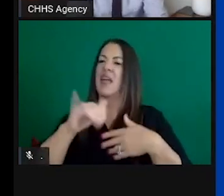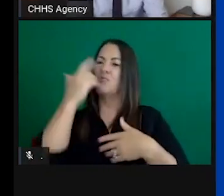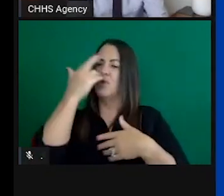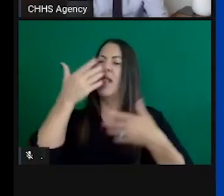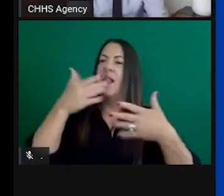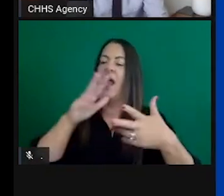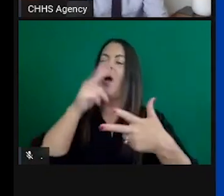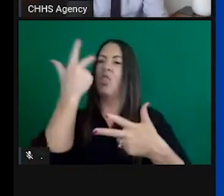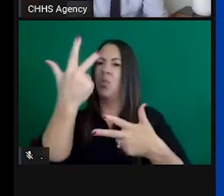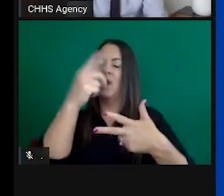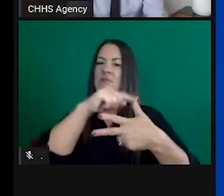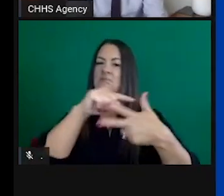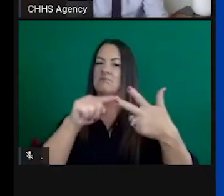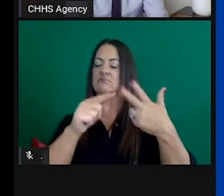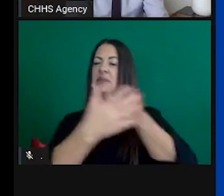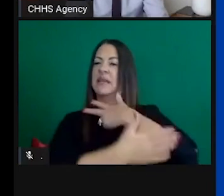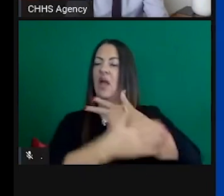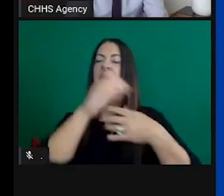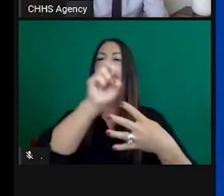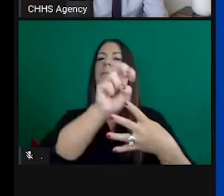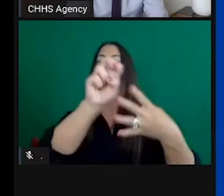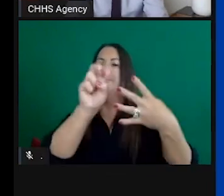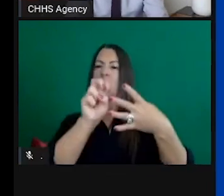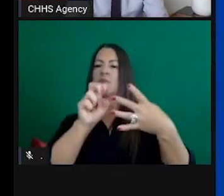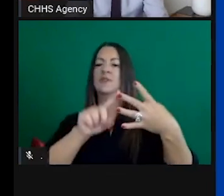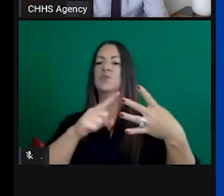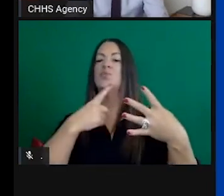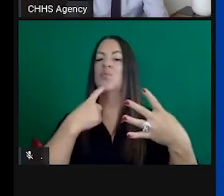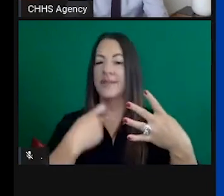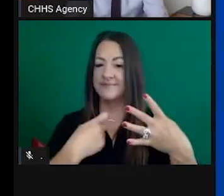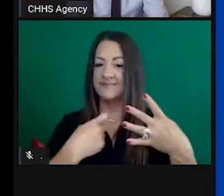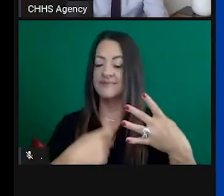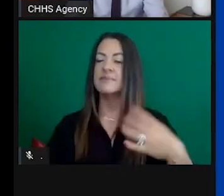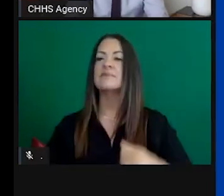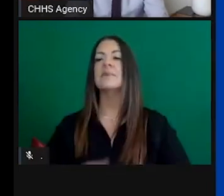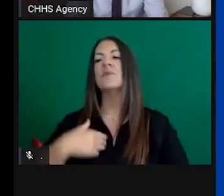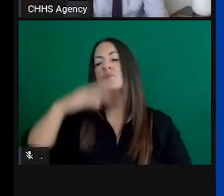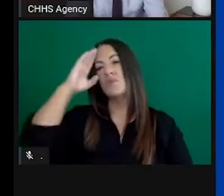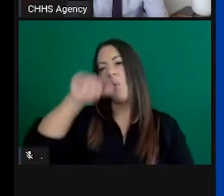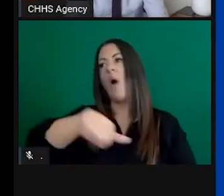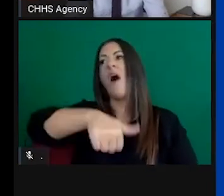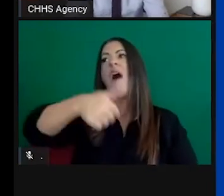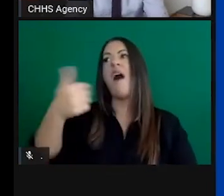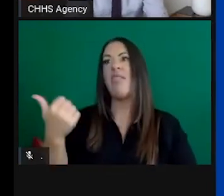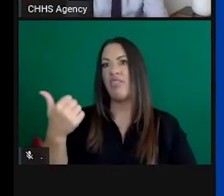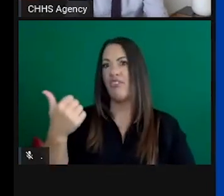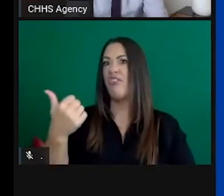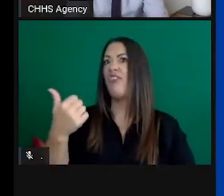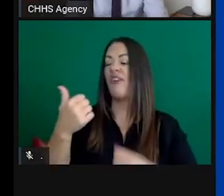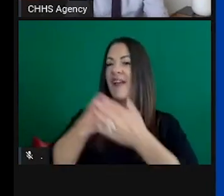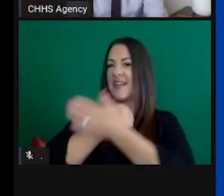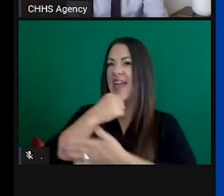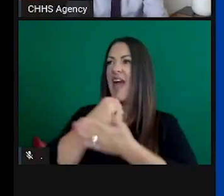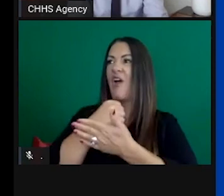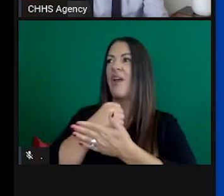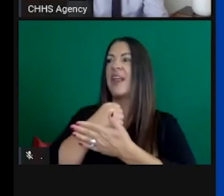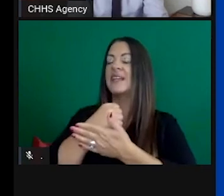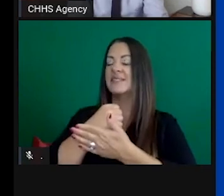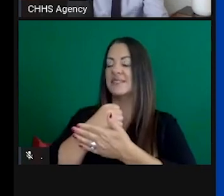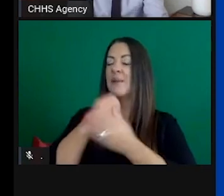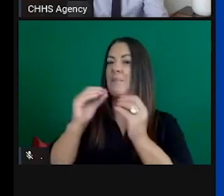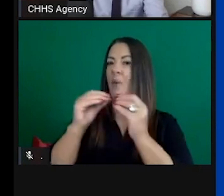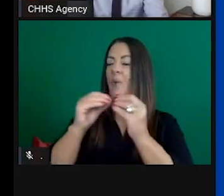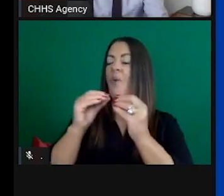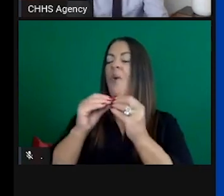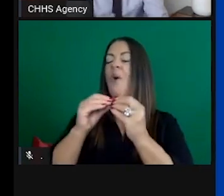moving. We know there's a whole host, another set of counties that are in purple today who have met the criteria for the red tier